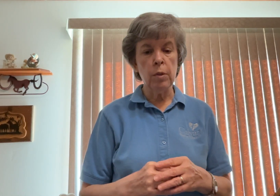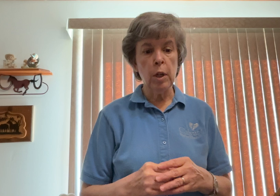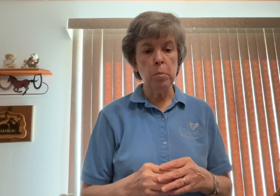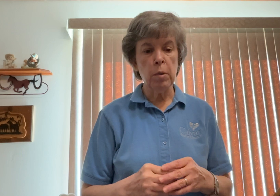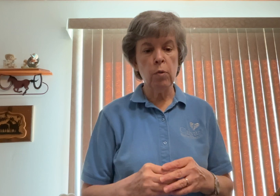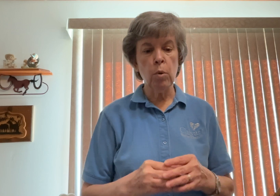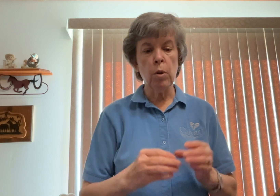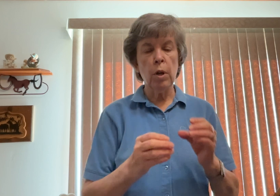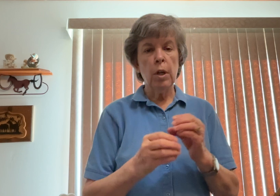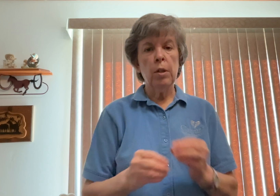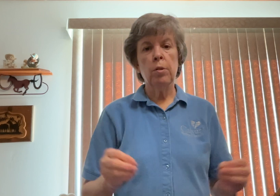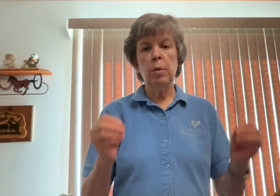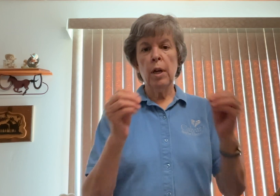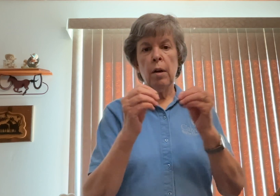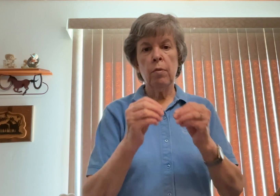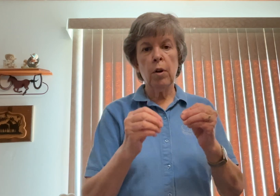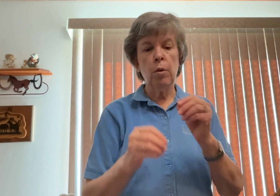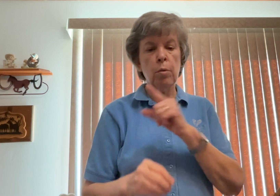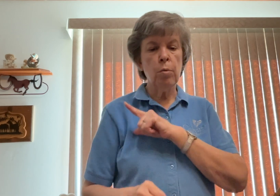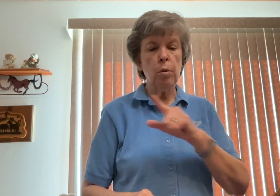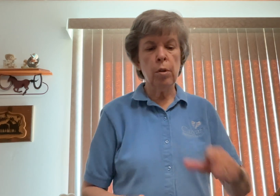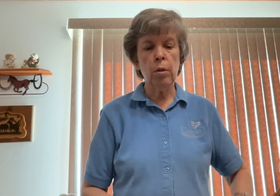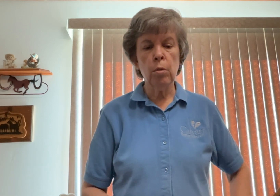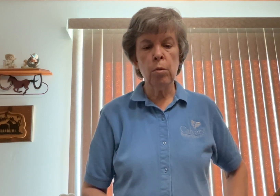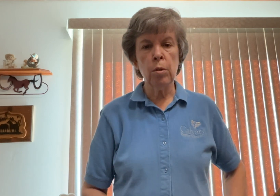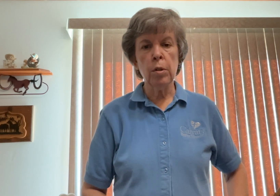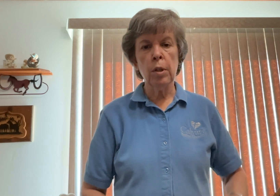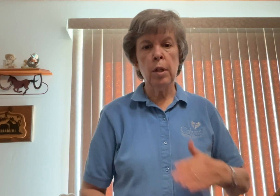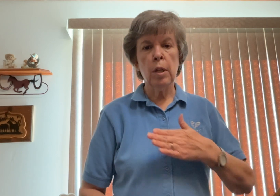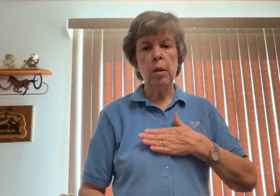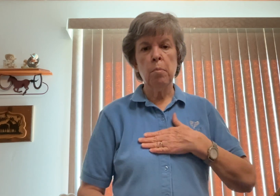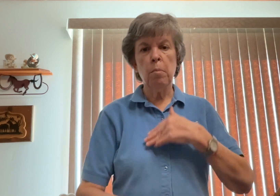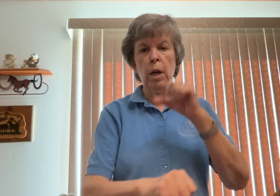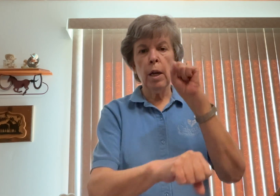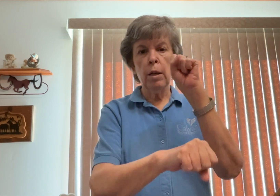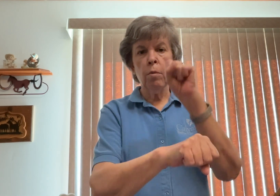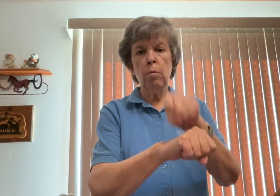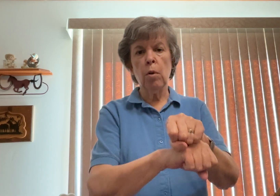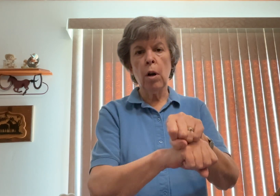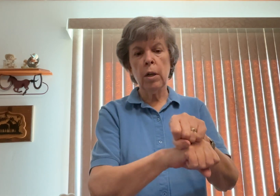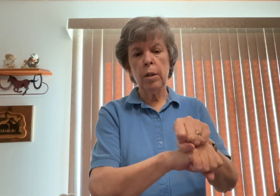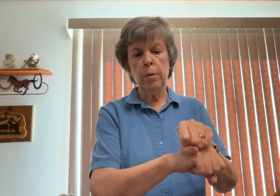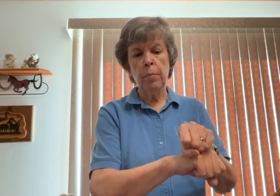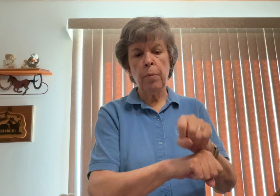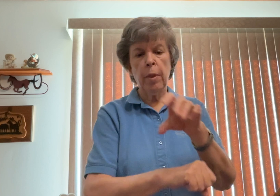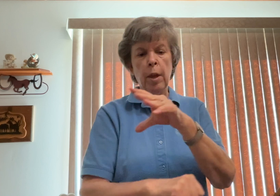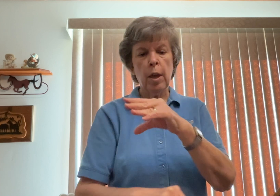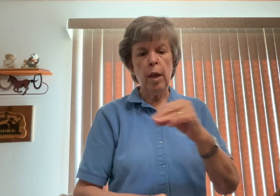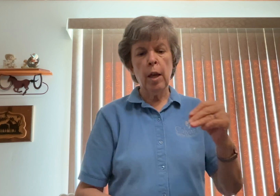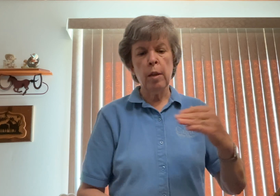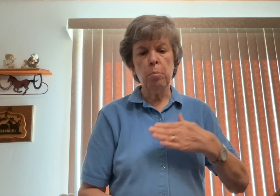done before. So we have, O Lord, my rock and